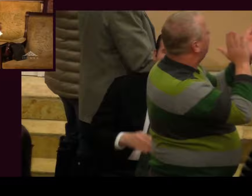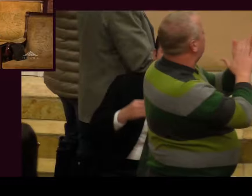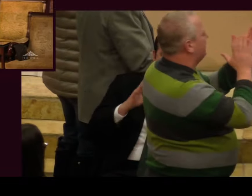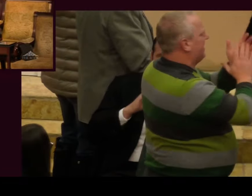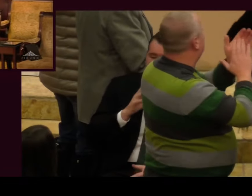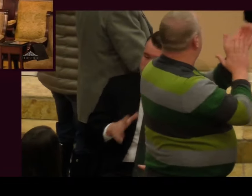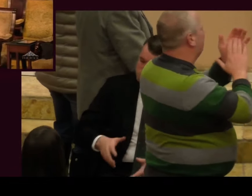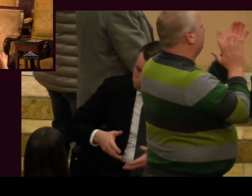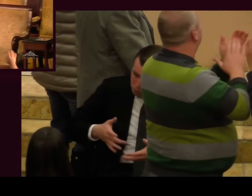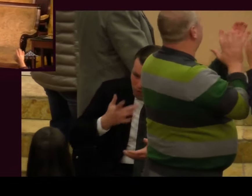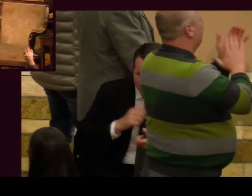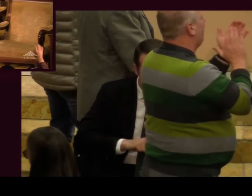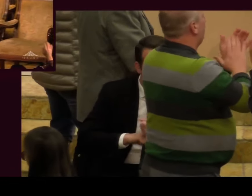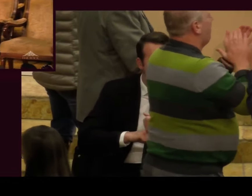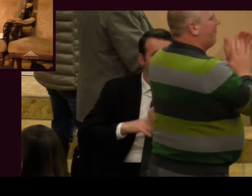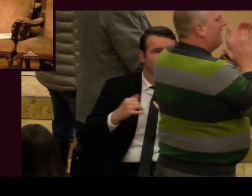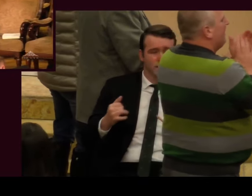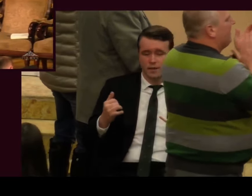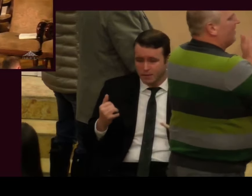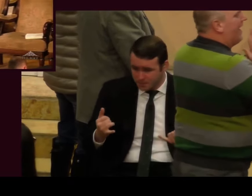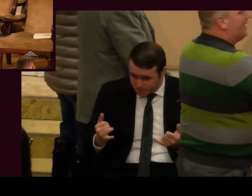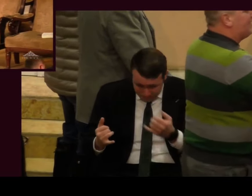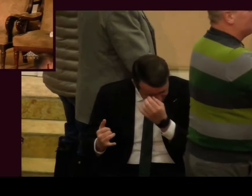Come on, God is pouring out favor right now.